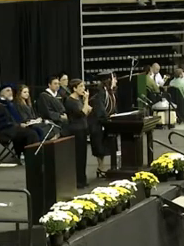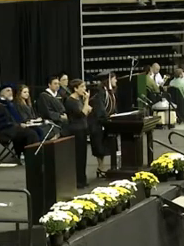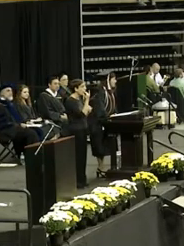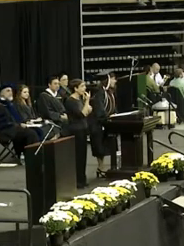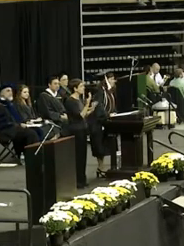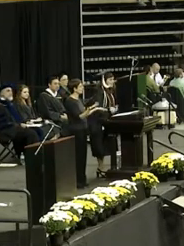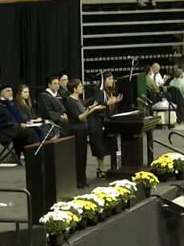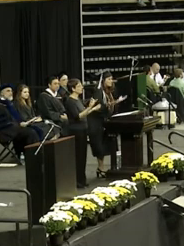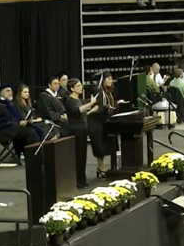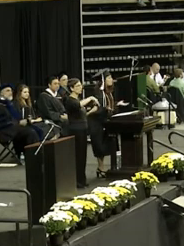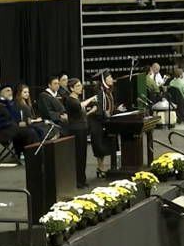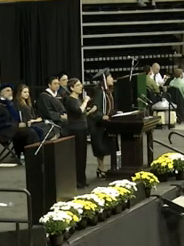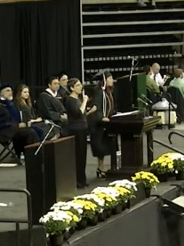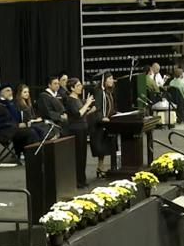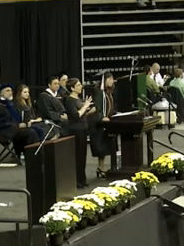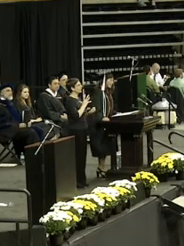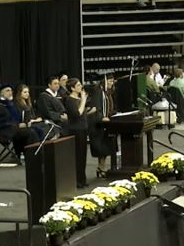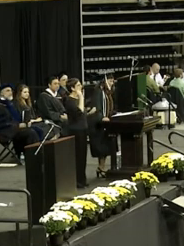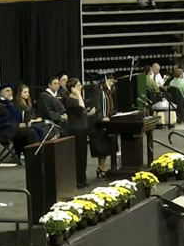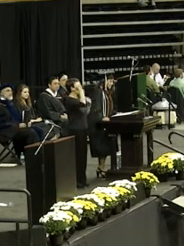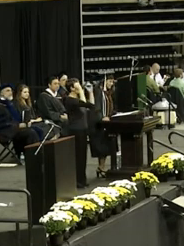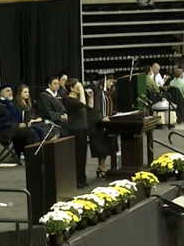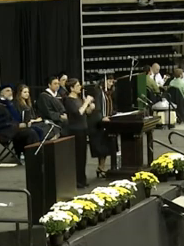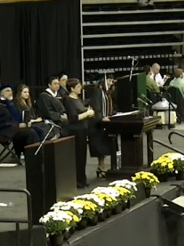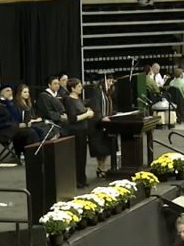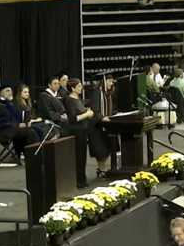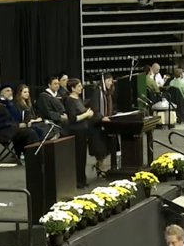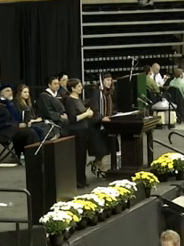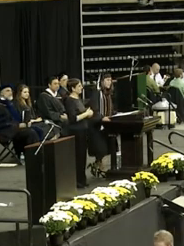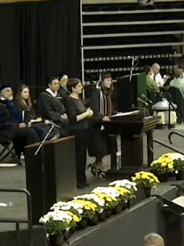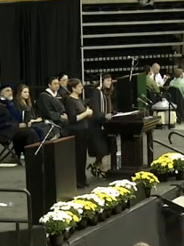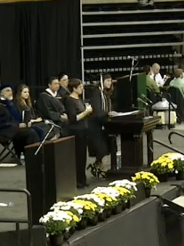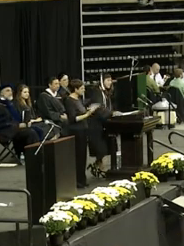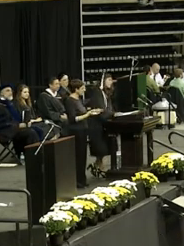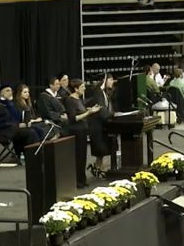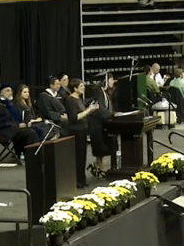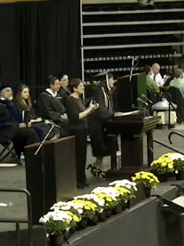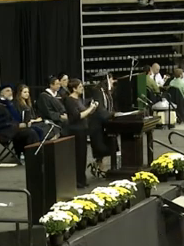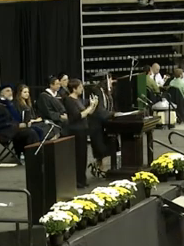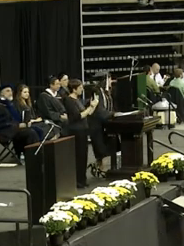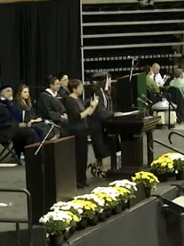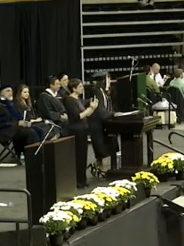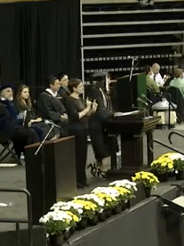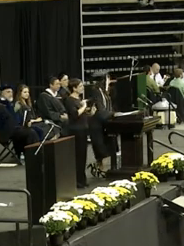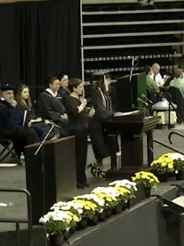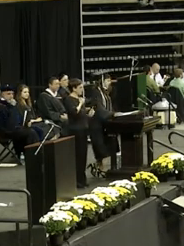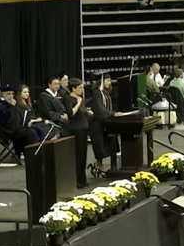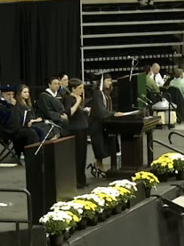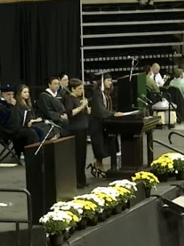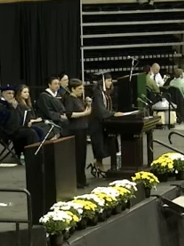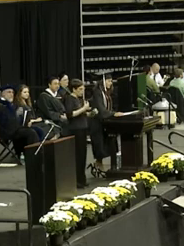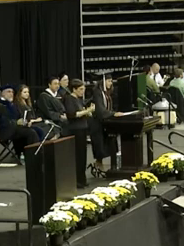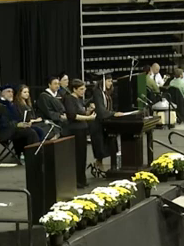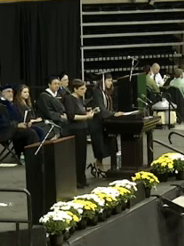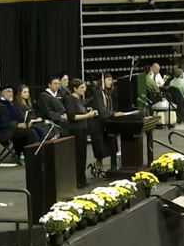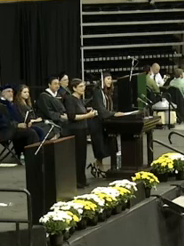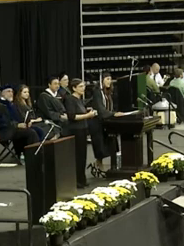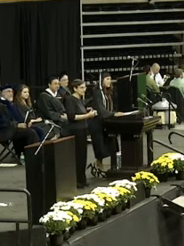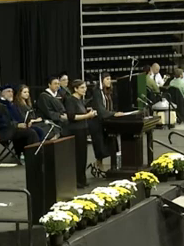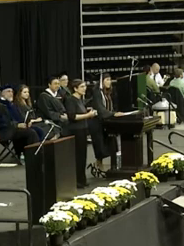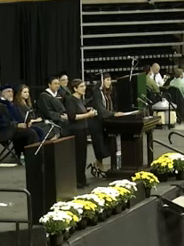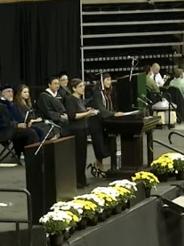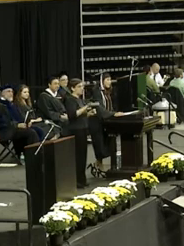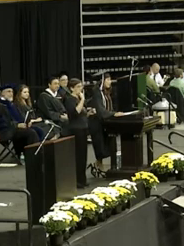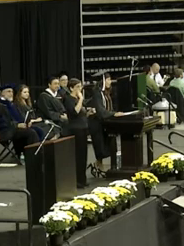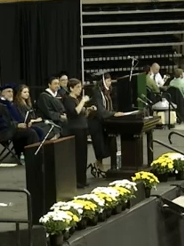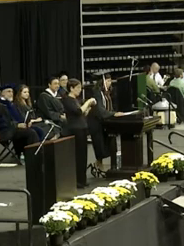yes, now we are officially grown up. However, our generation doesn't have the comfort of being